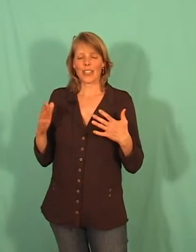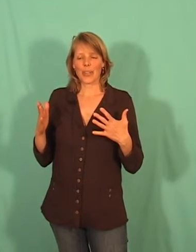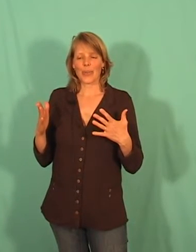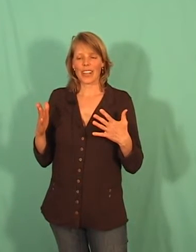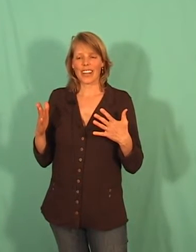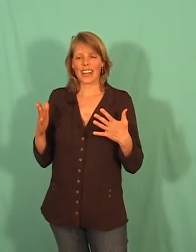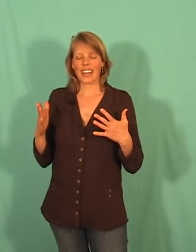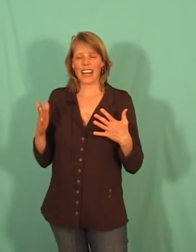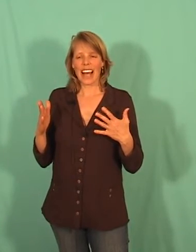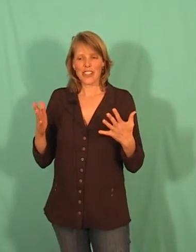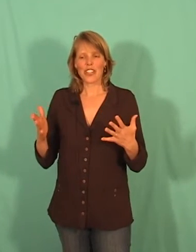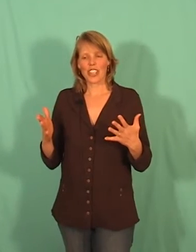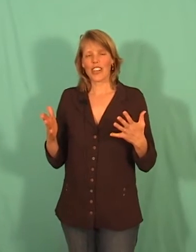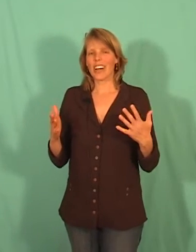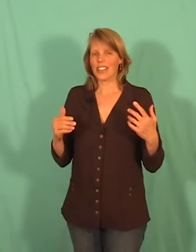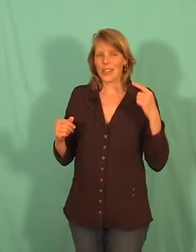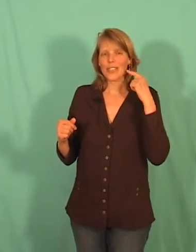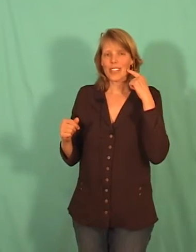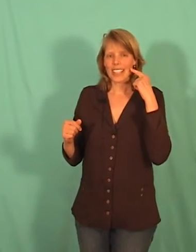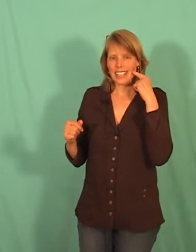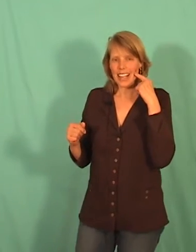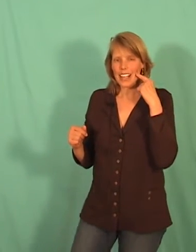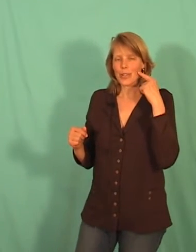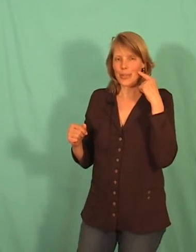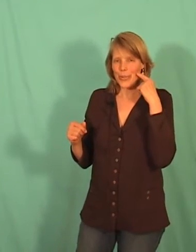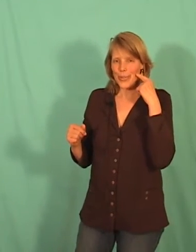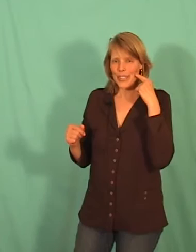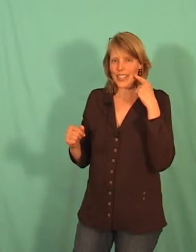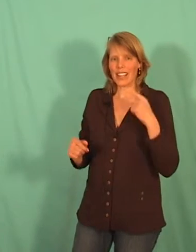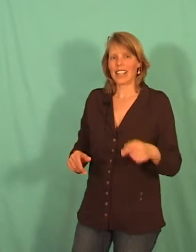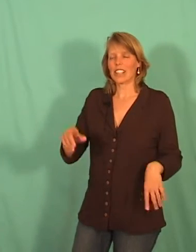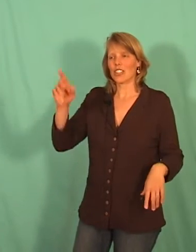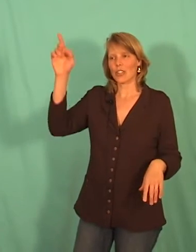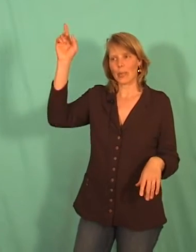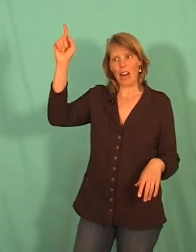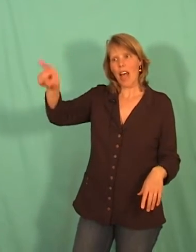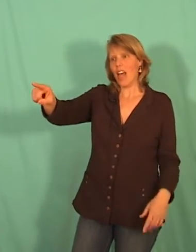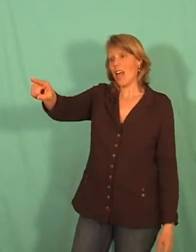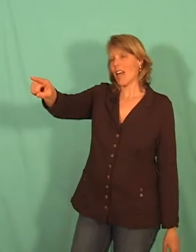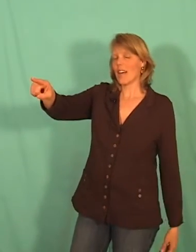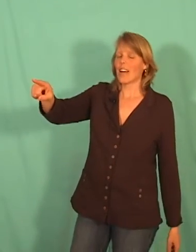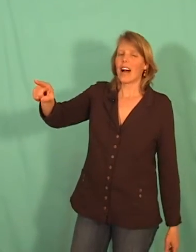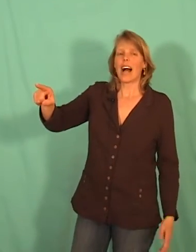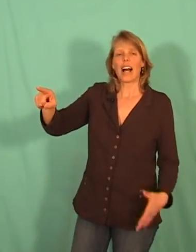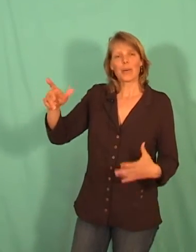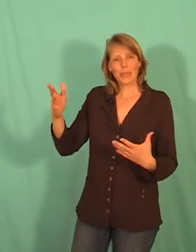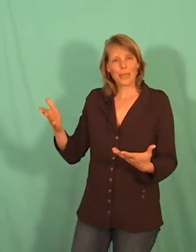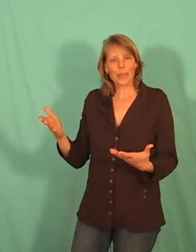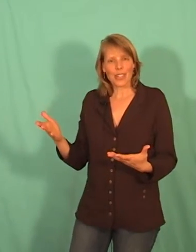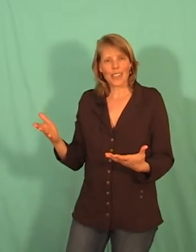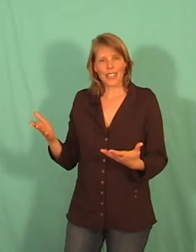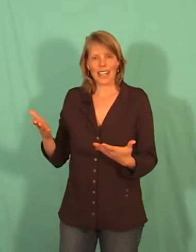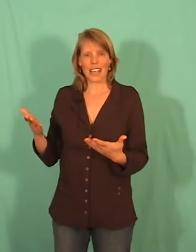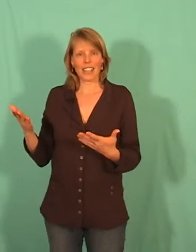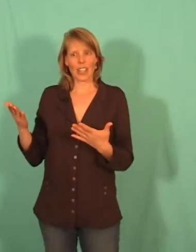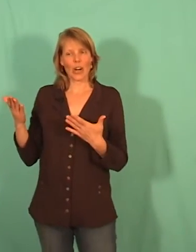so had she not known this sign or used this sign and just went, I would, of course, have said,